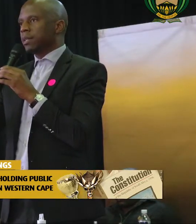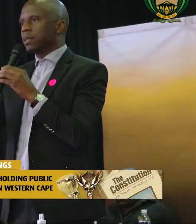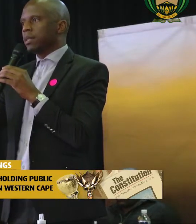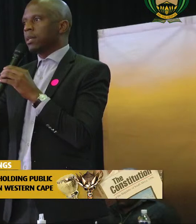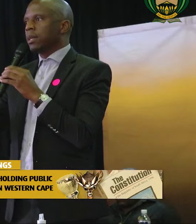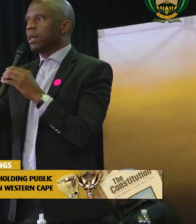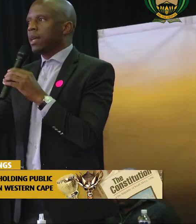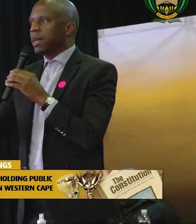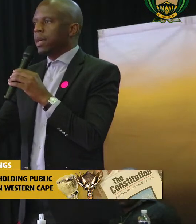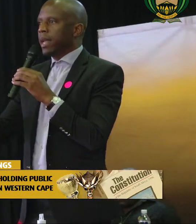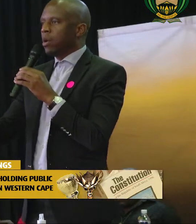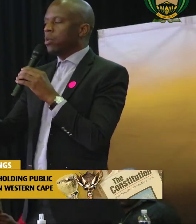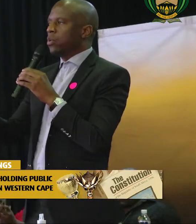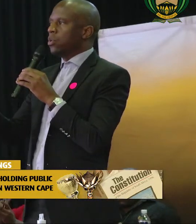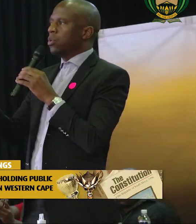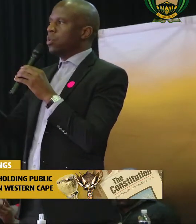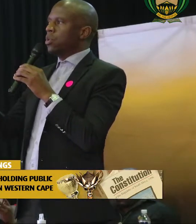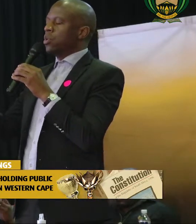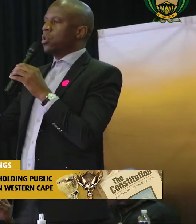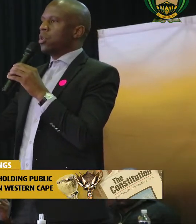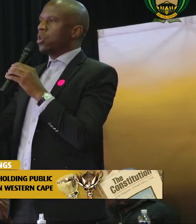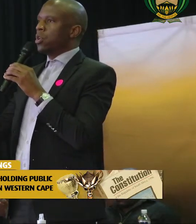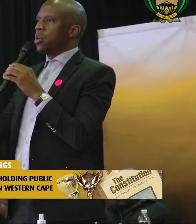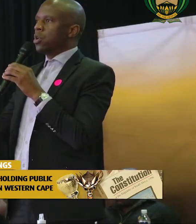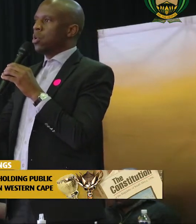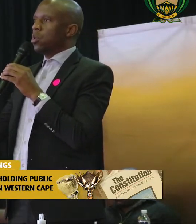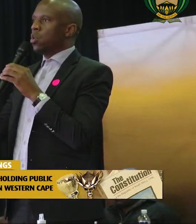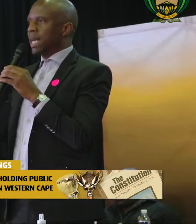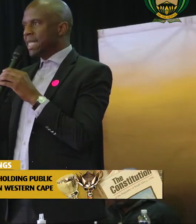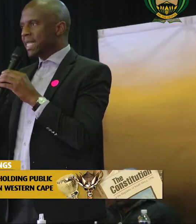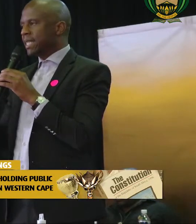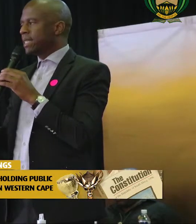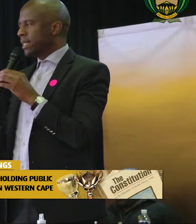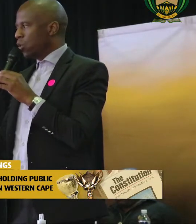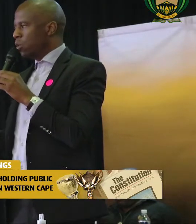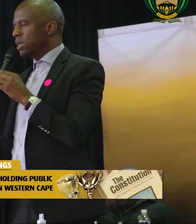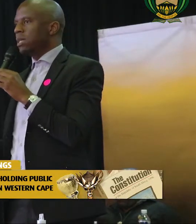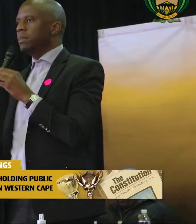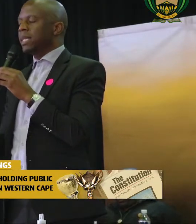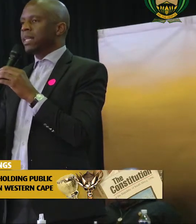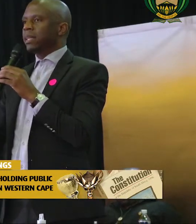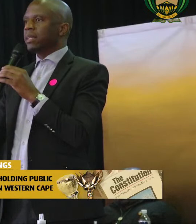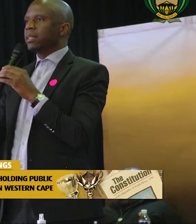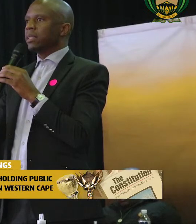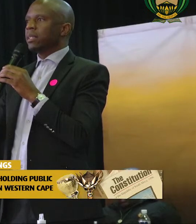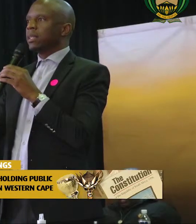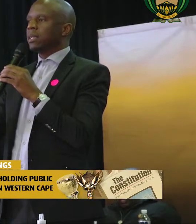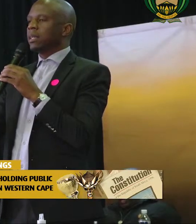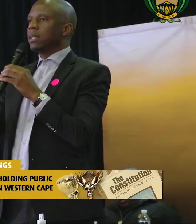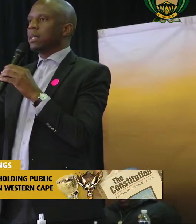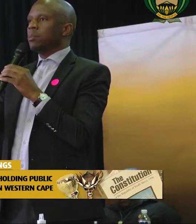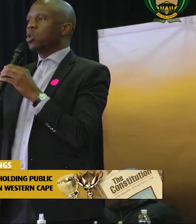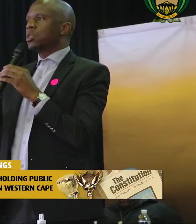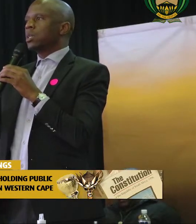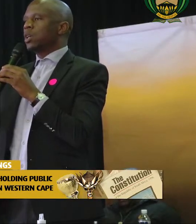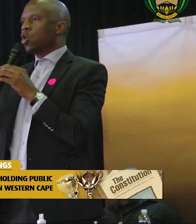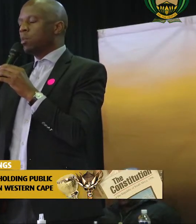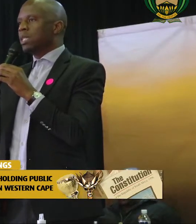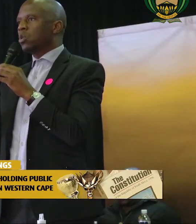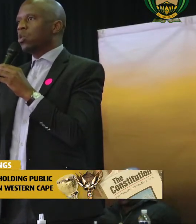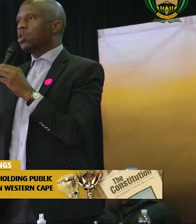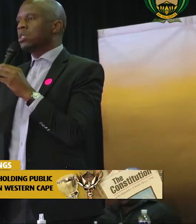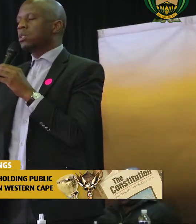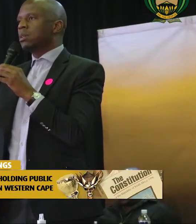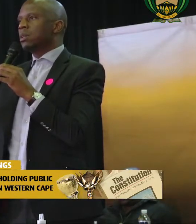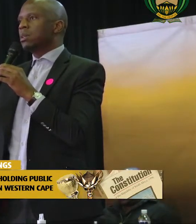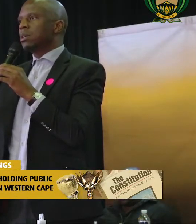option. Now, we then set the committee immediately because the committee